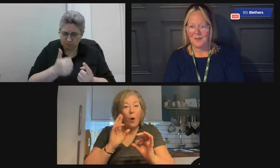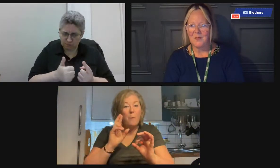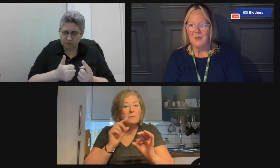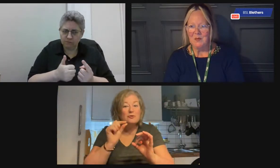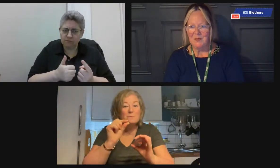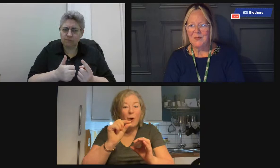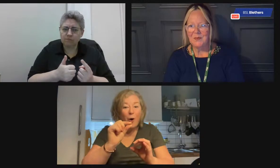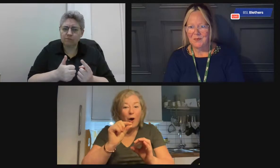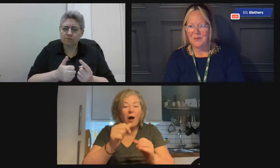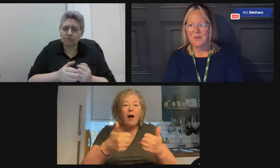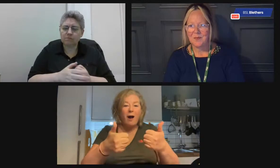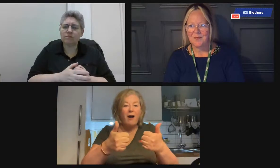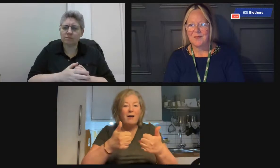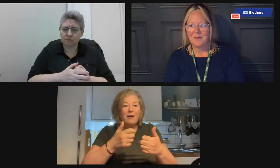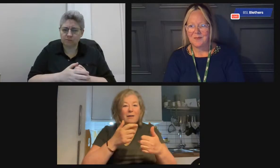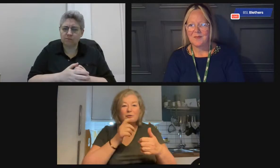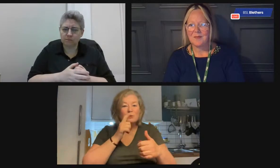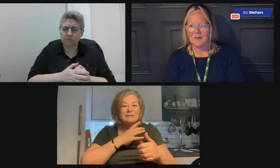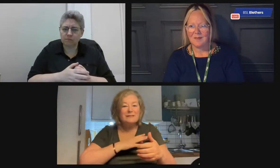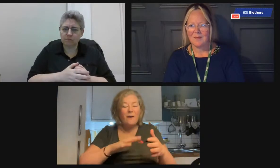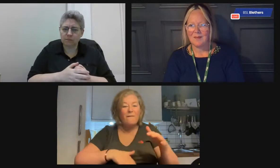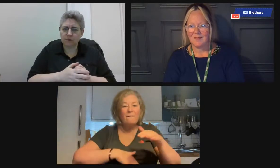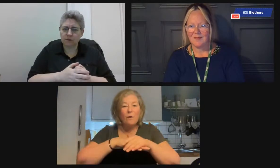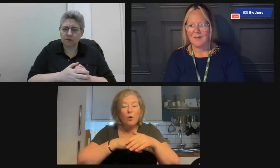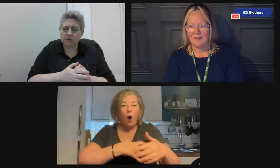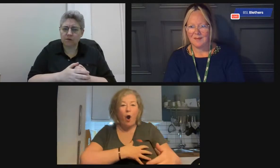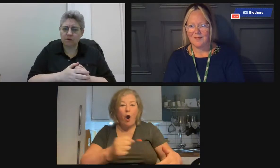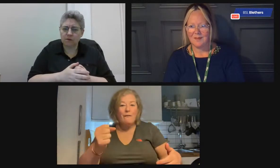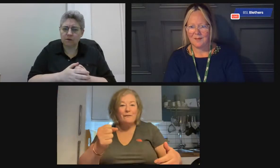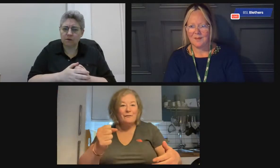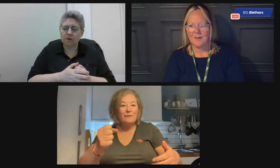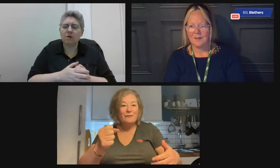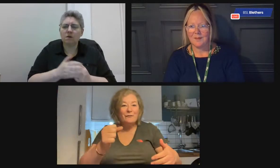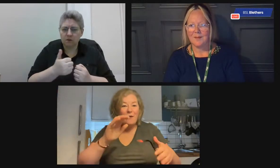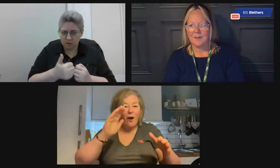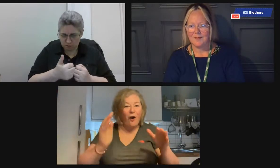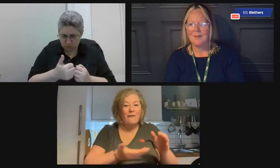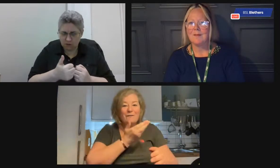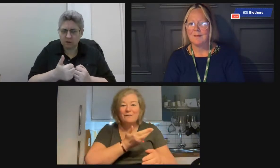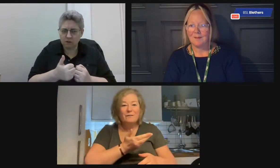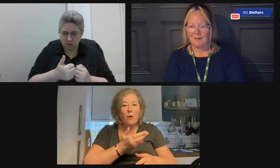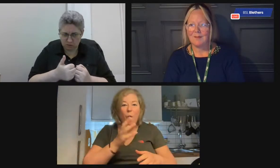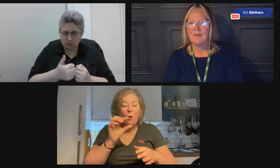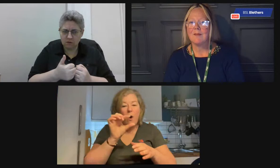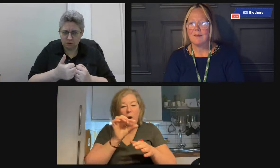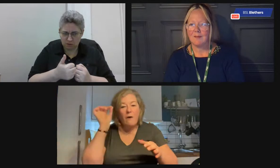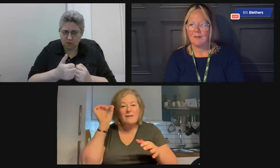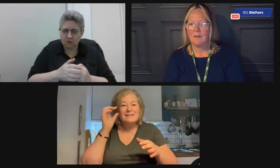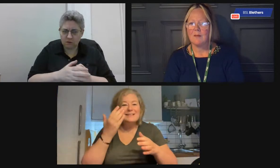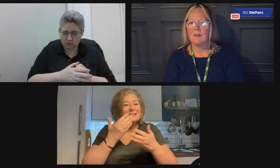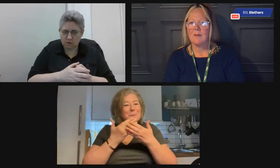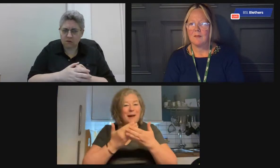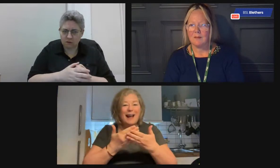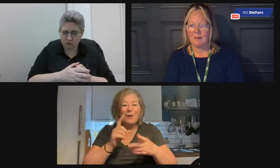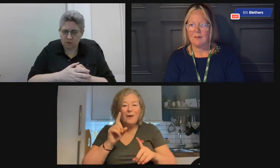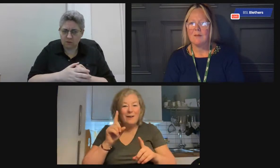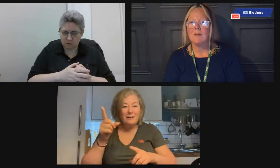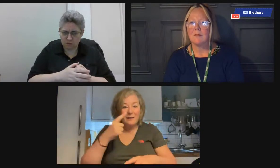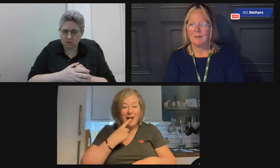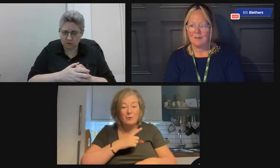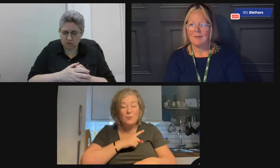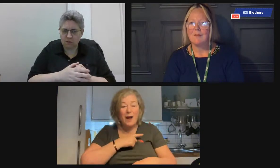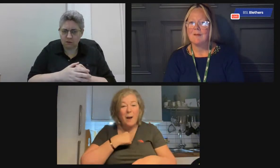the actual tumour. And once it was small enough, it meant they could remove it rather than having a full